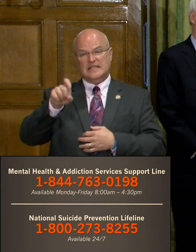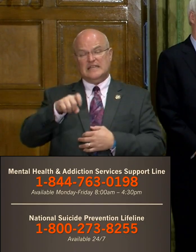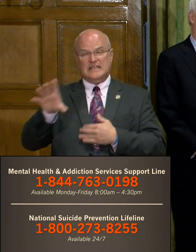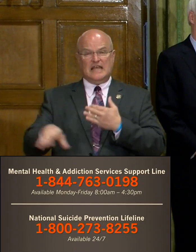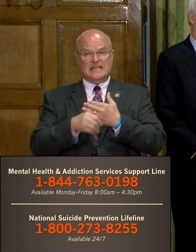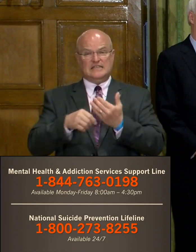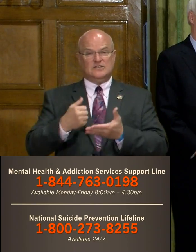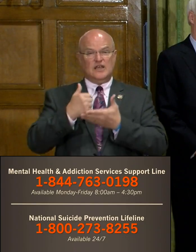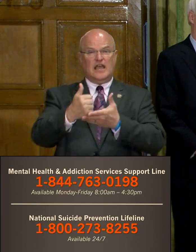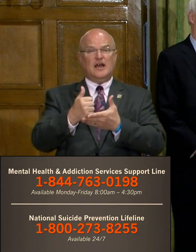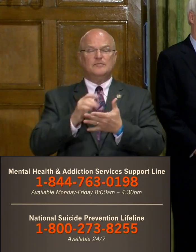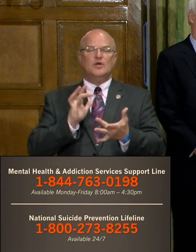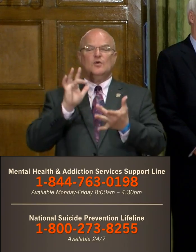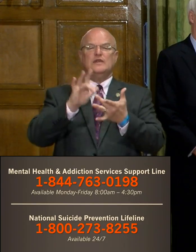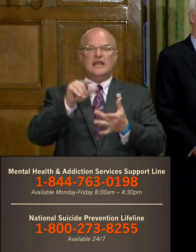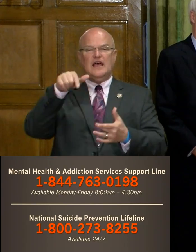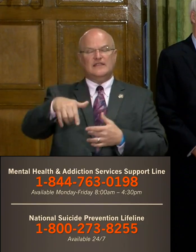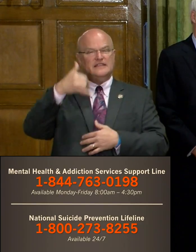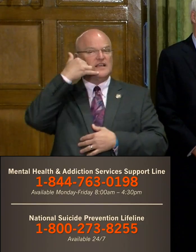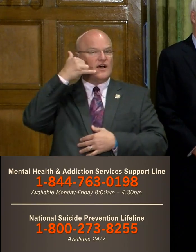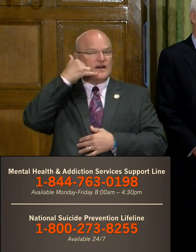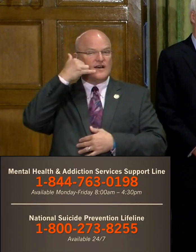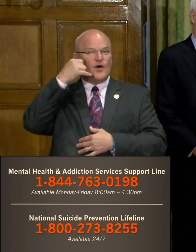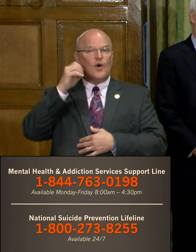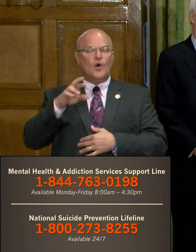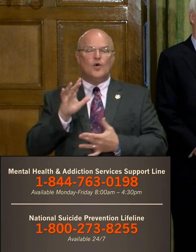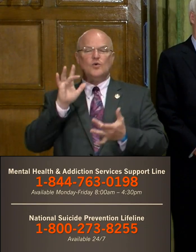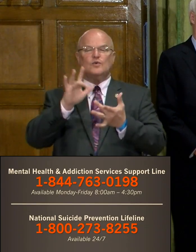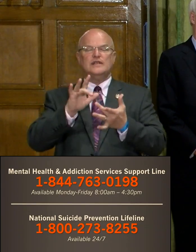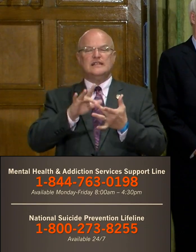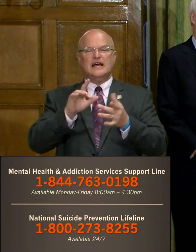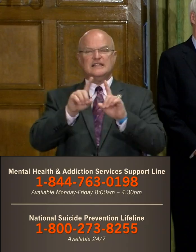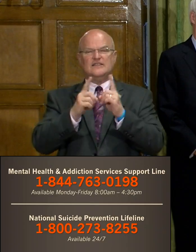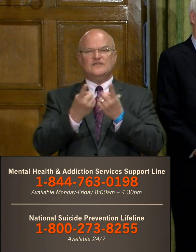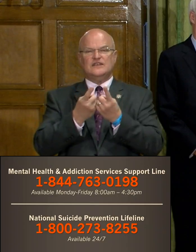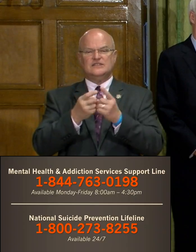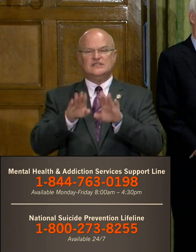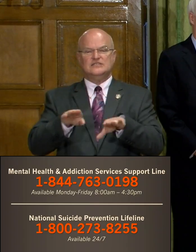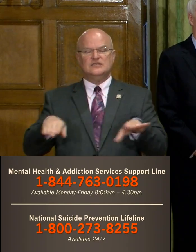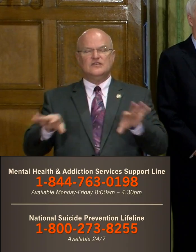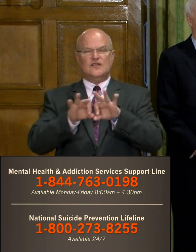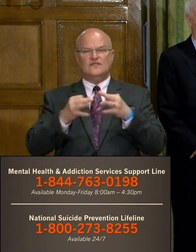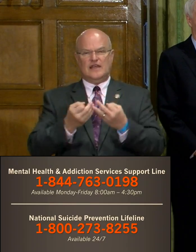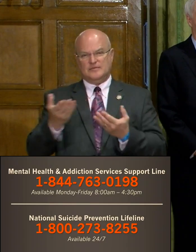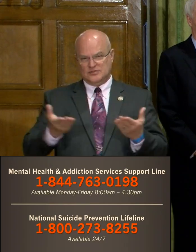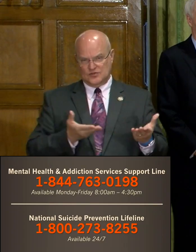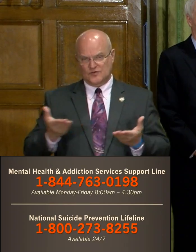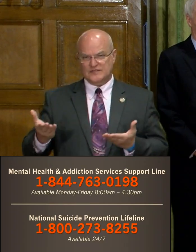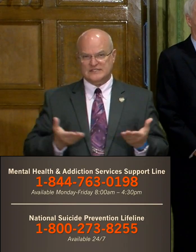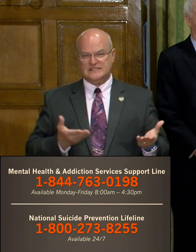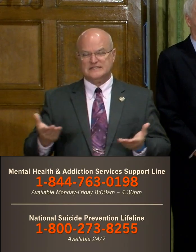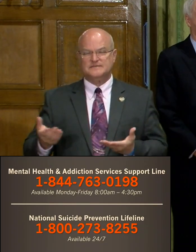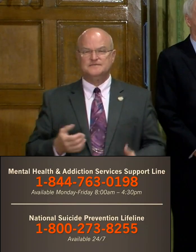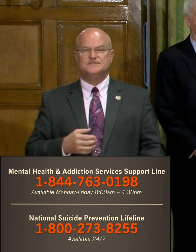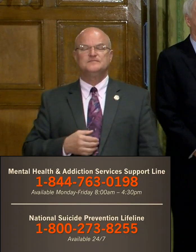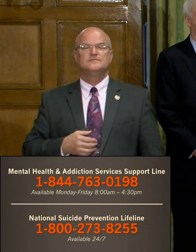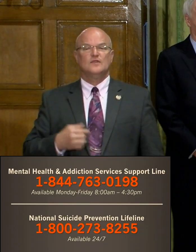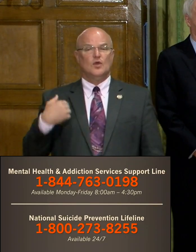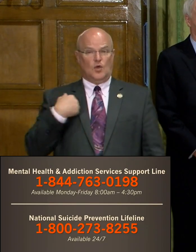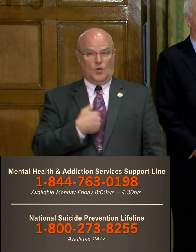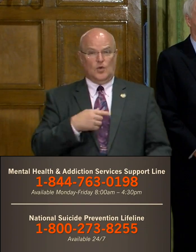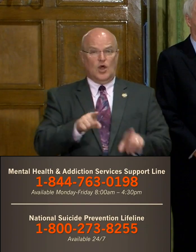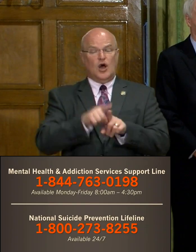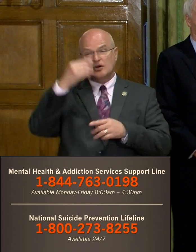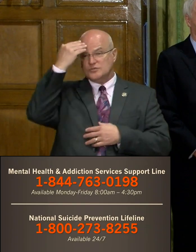of additional helps, that they reach out to these hotlines, or they can reach out to the Division of Children and Family Services.